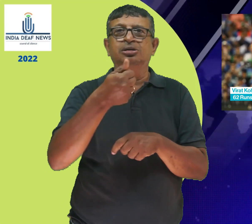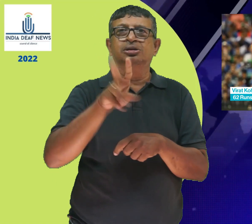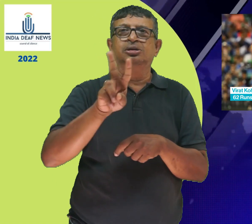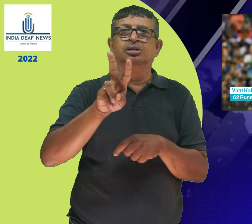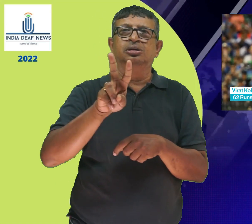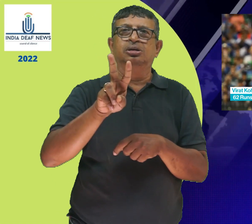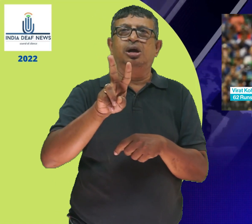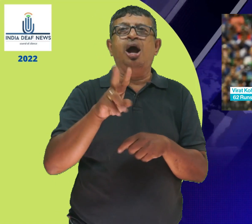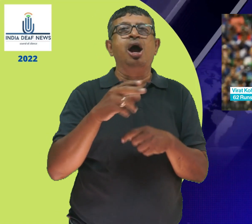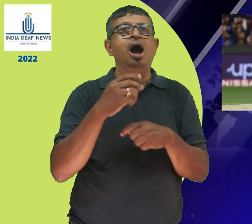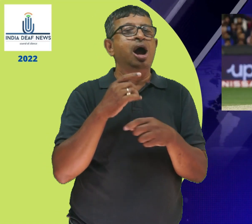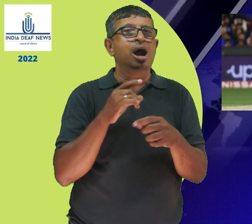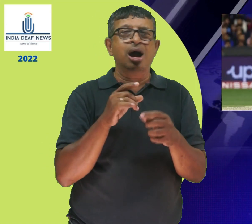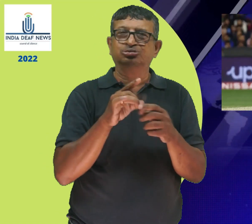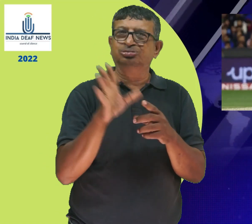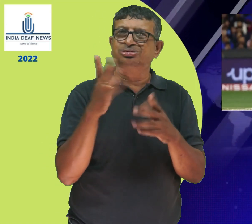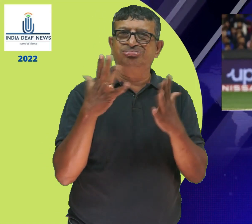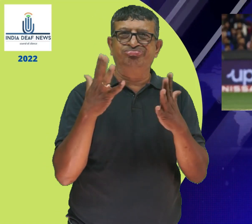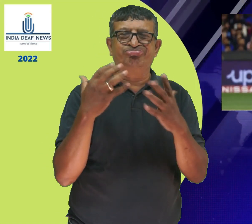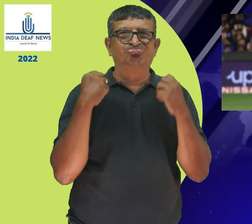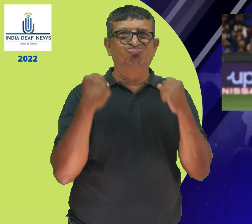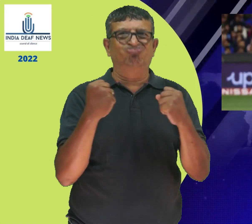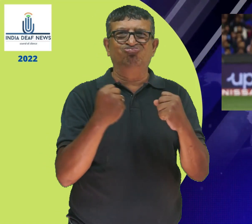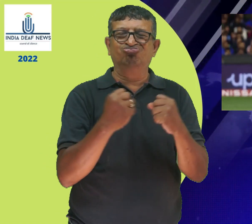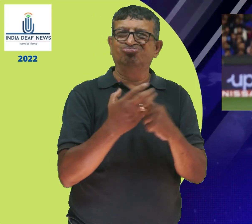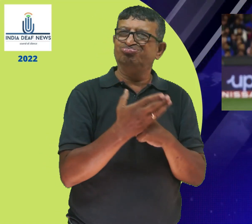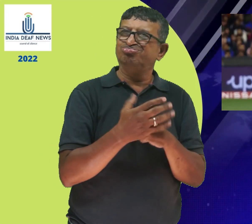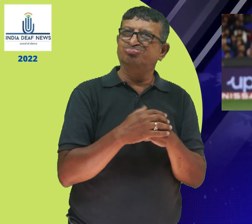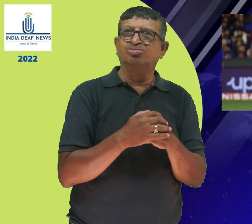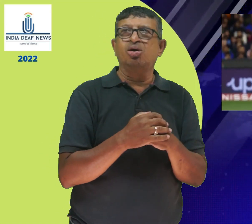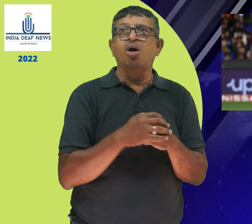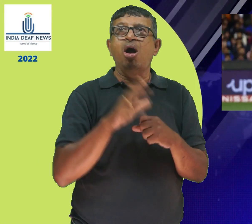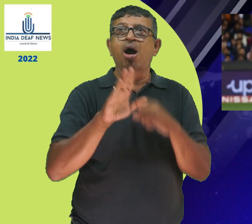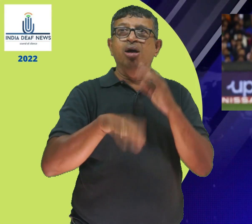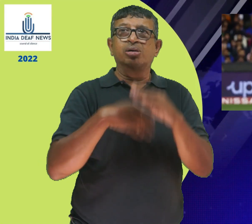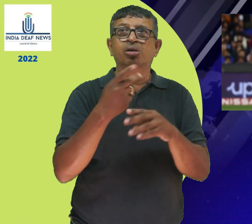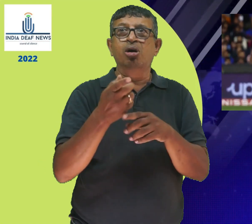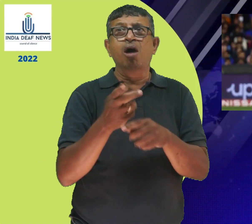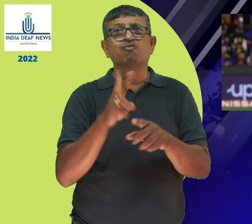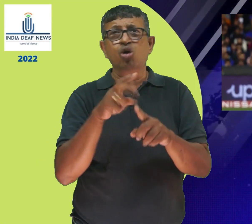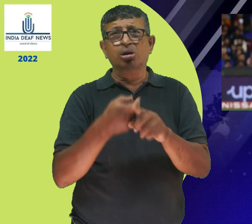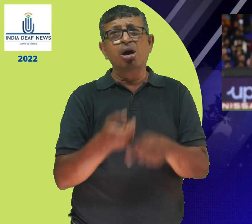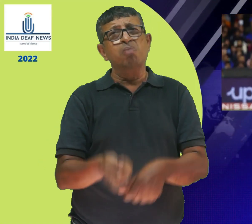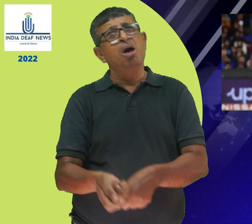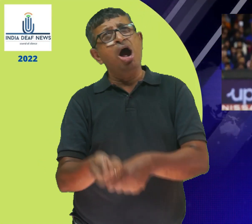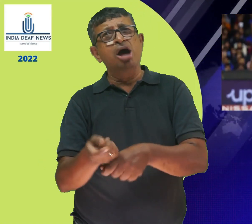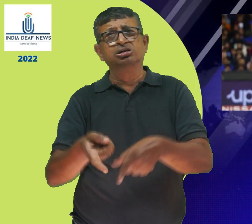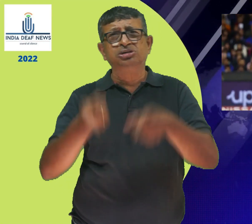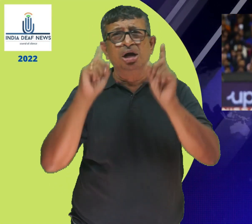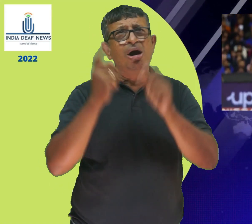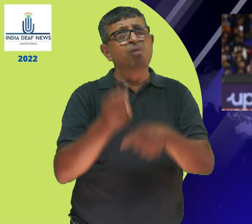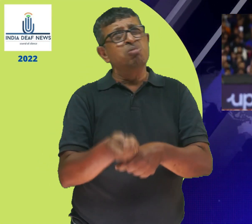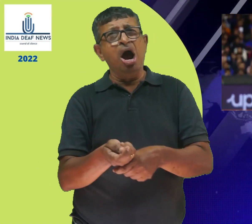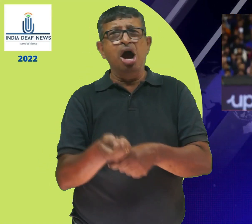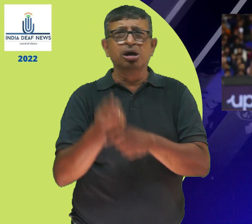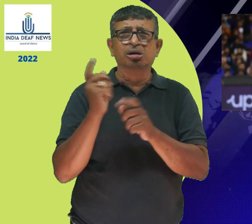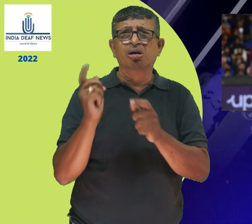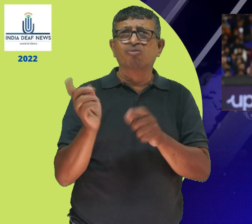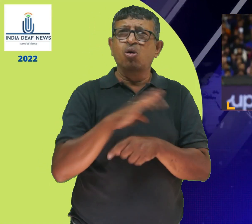44 balls, the streak of unbeaten Virat knocks leading to T20 international victories for India continues. Dutch